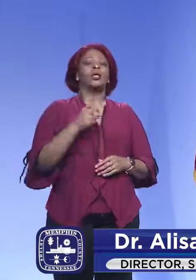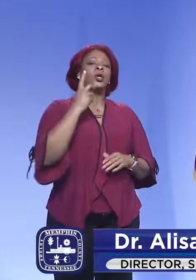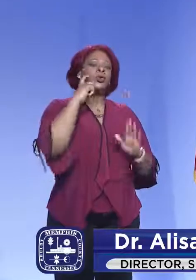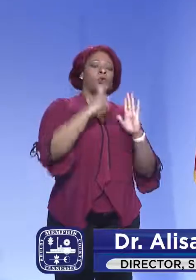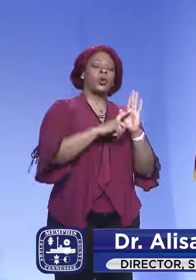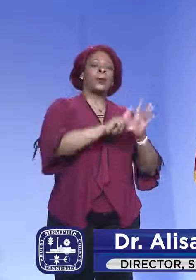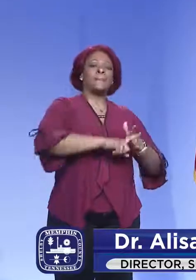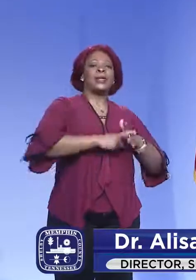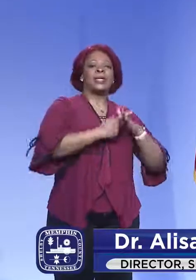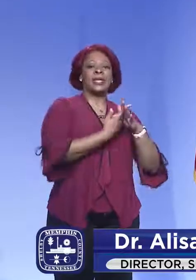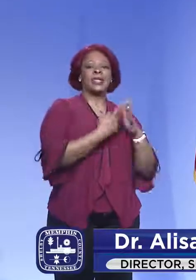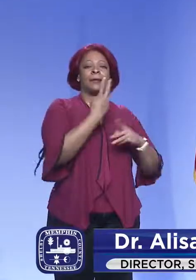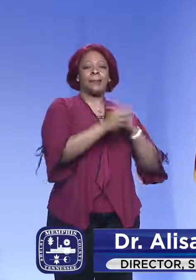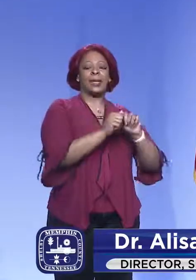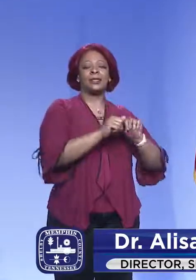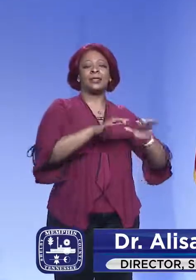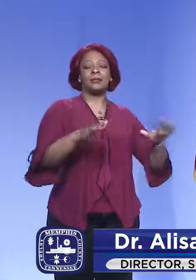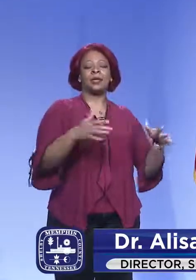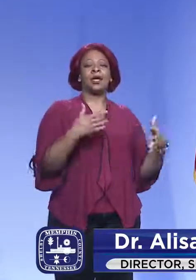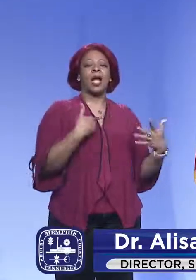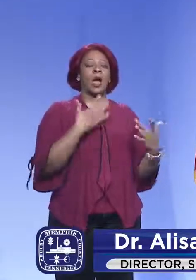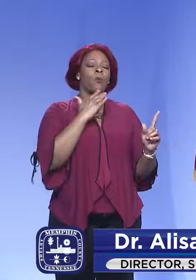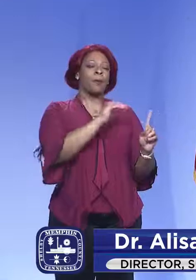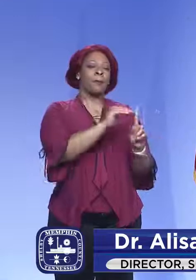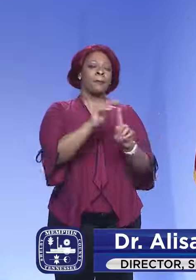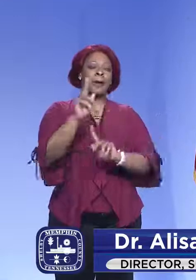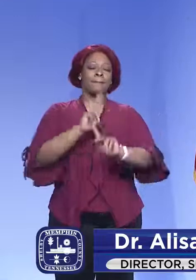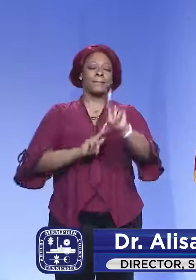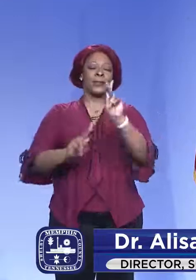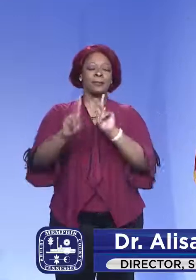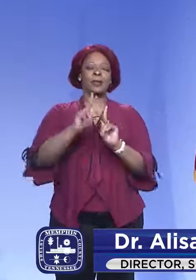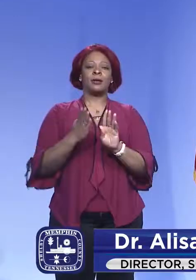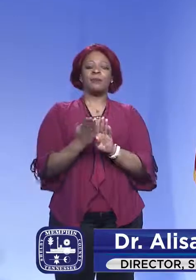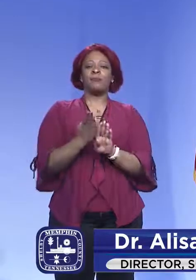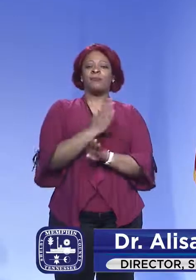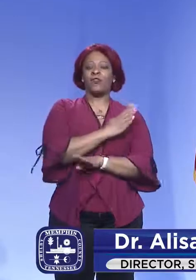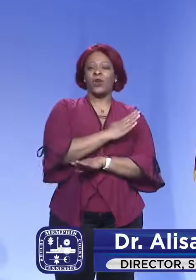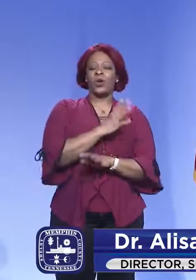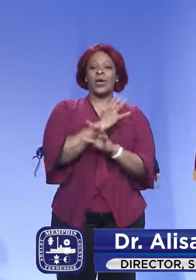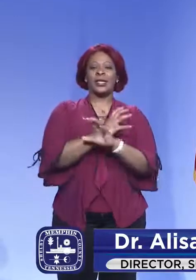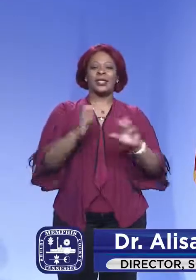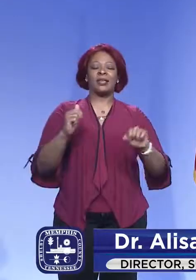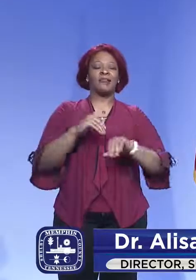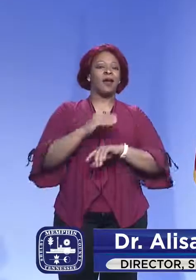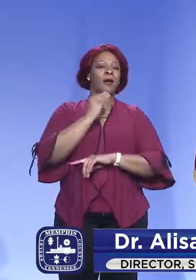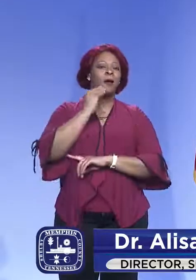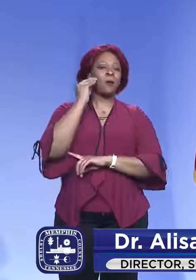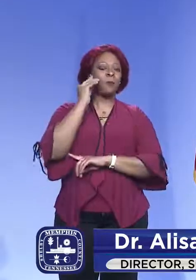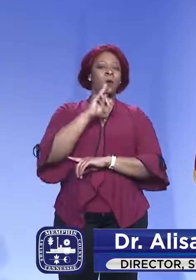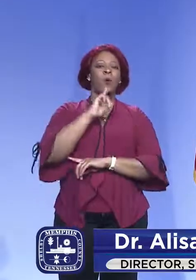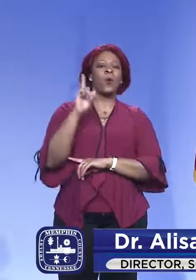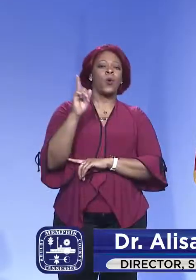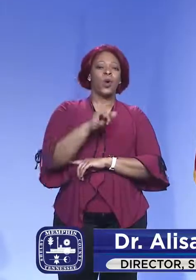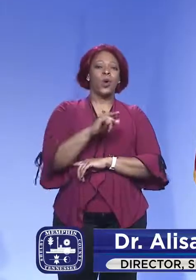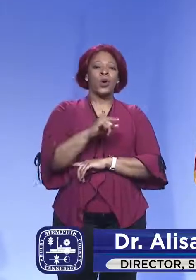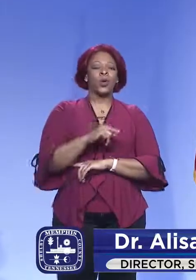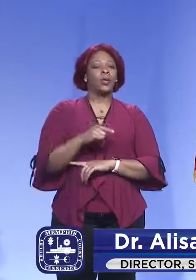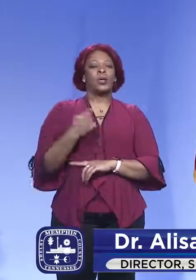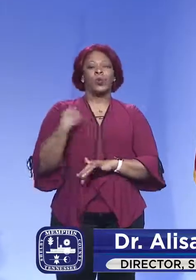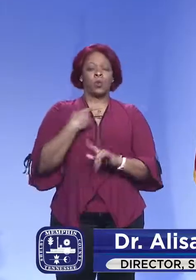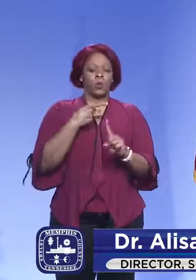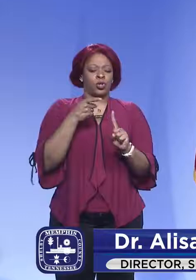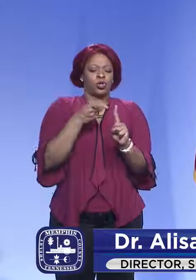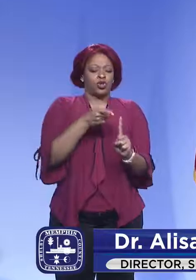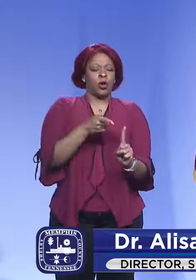of the pandemic. And I will remind people, before there were the safer at home orders, we actually were very